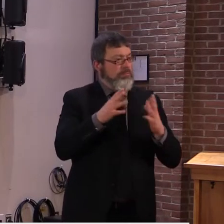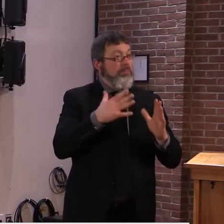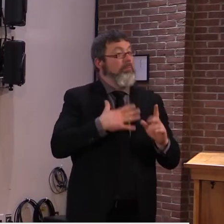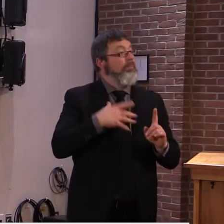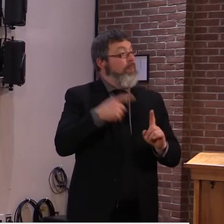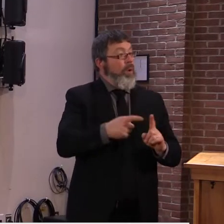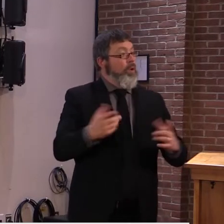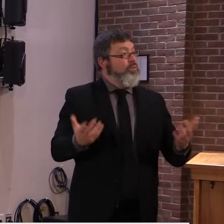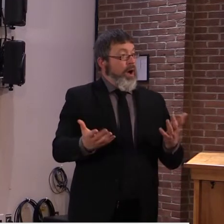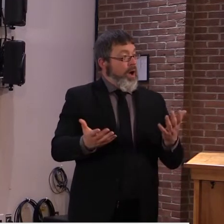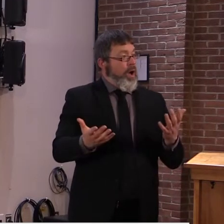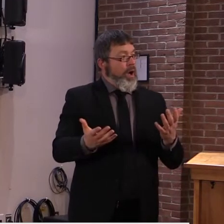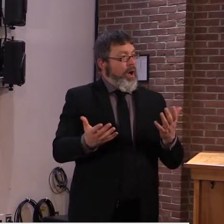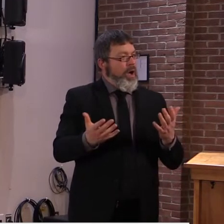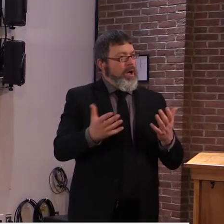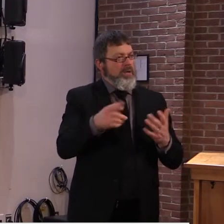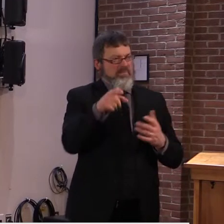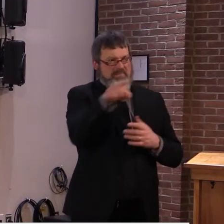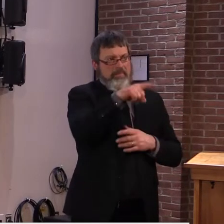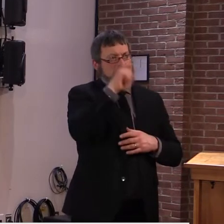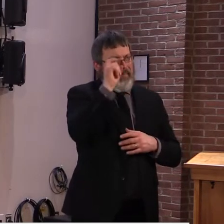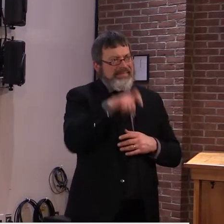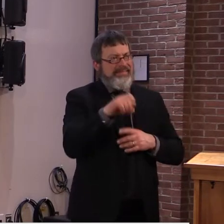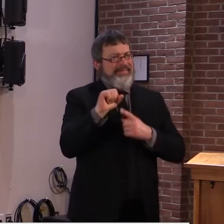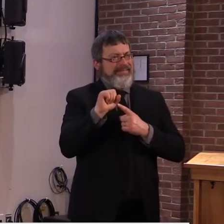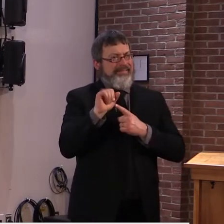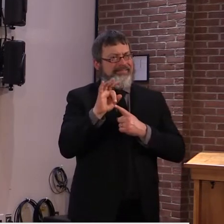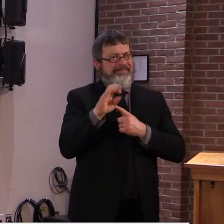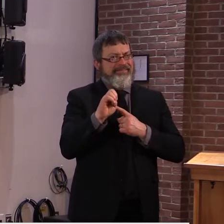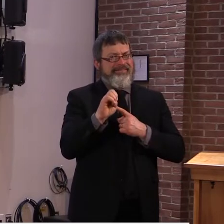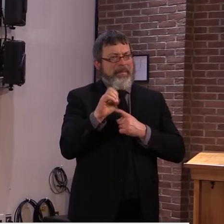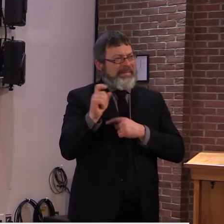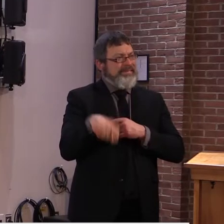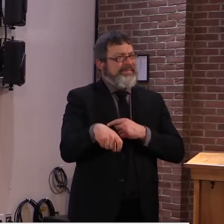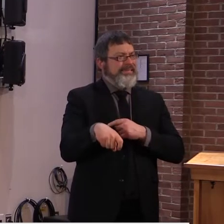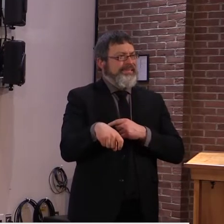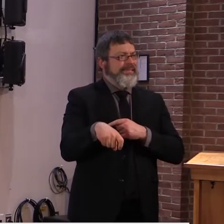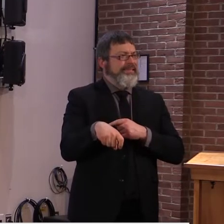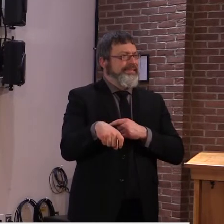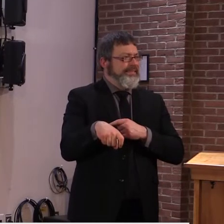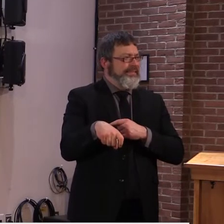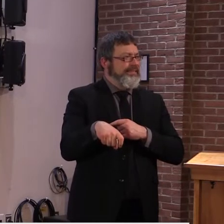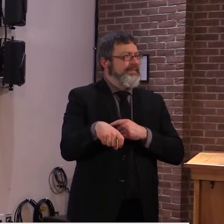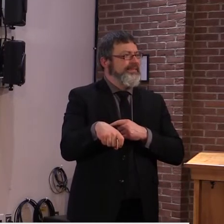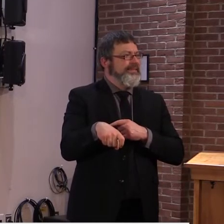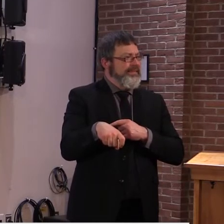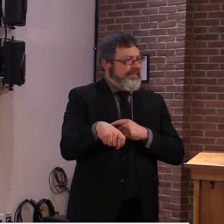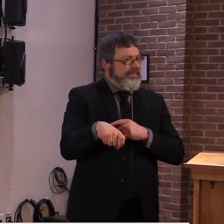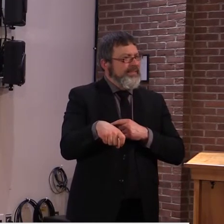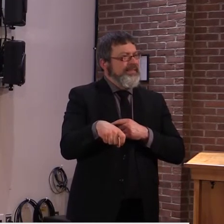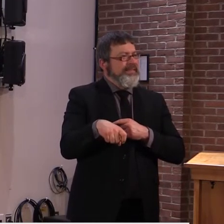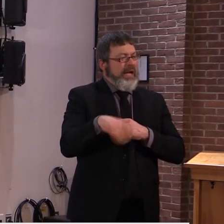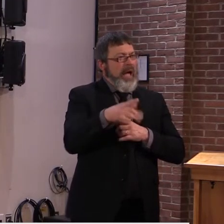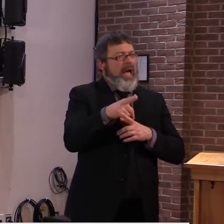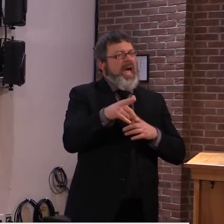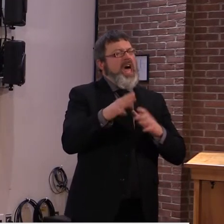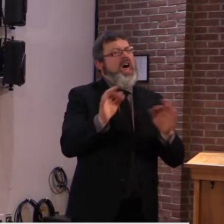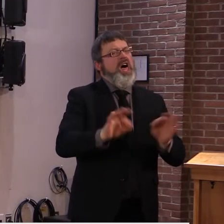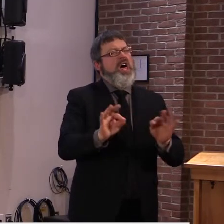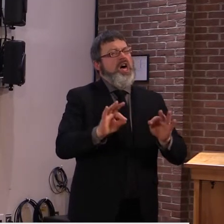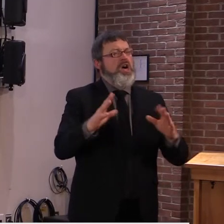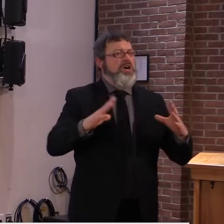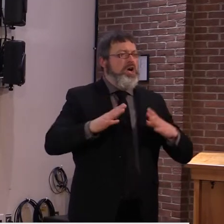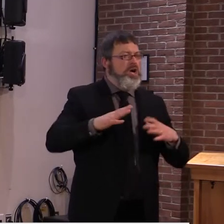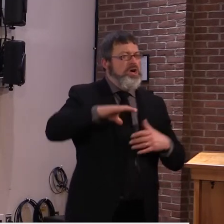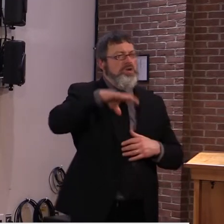holiday season, with smaller celebrations that just won't be the same. So as we take time to celebrate the